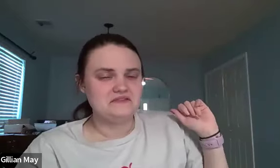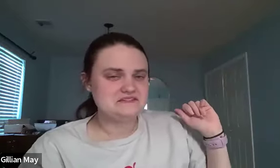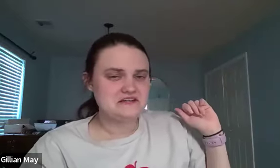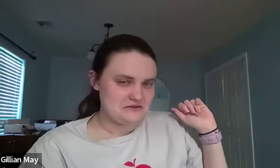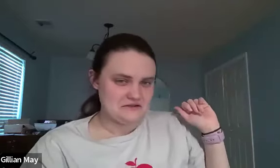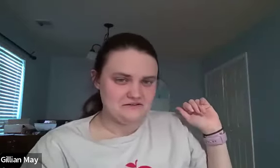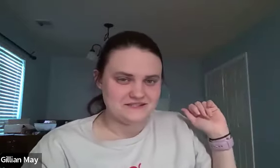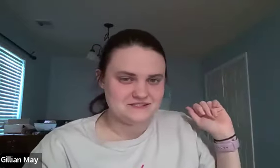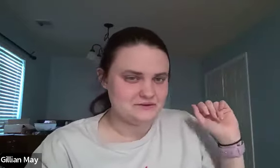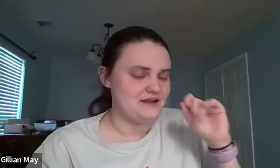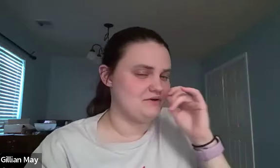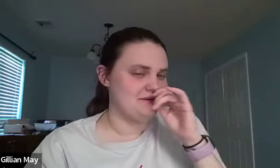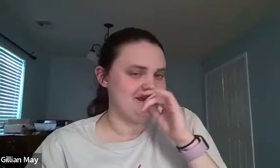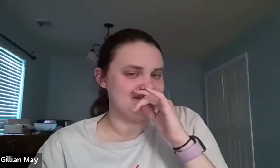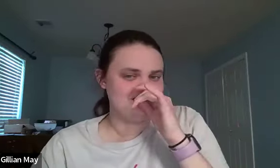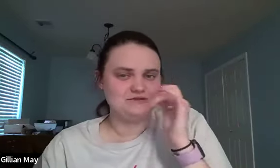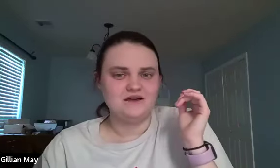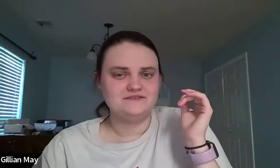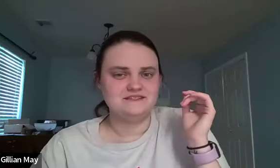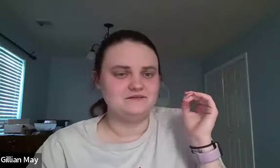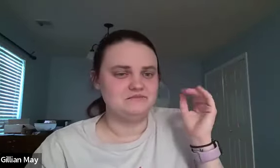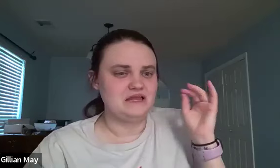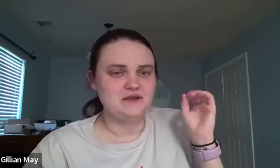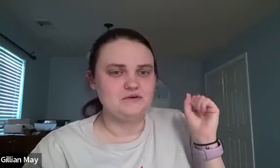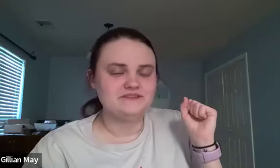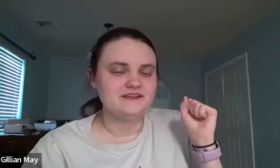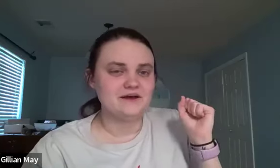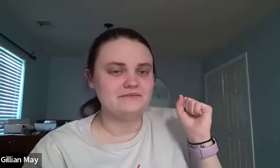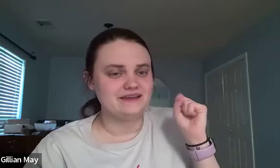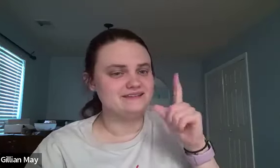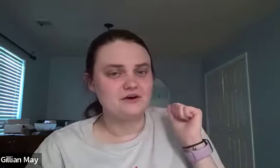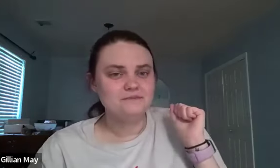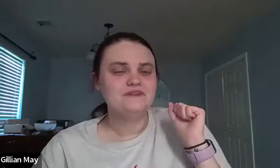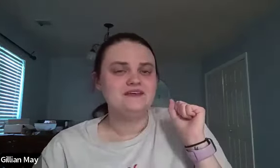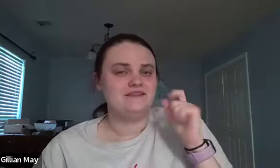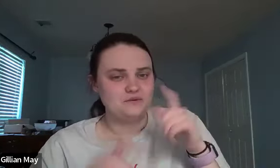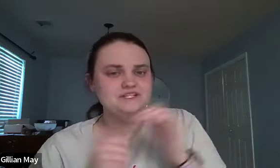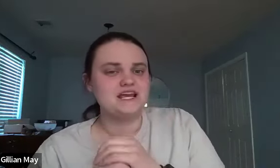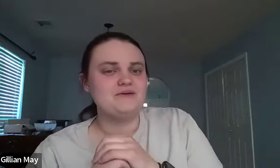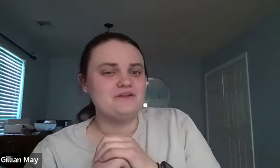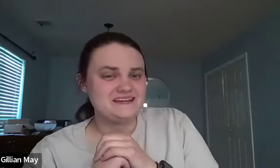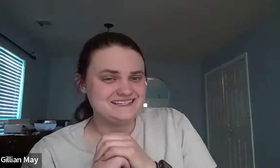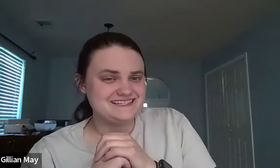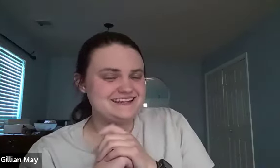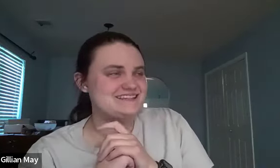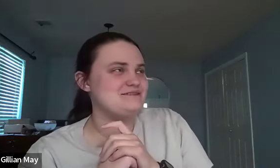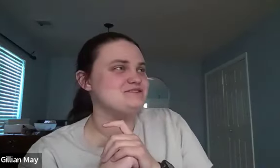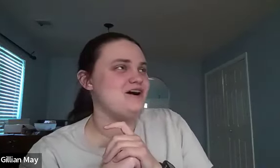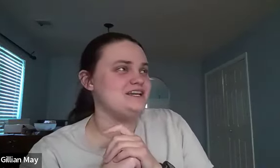This is another little fun story of one of my kids who loves to play with the ASL language. And what they did is they were talking